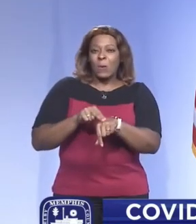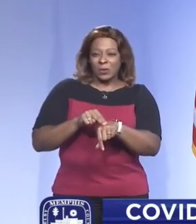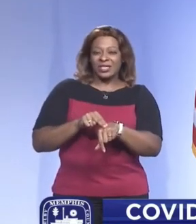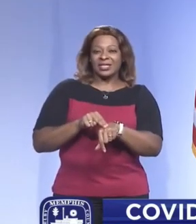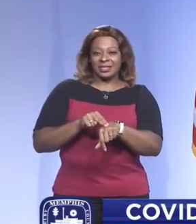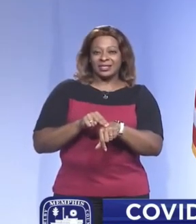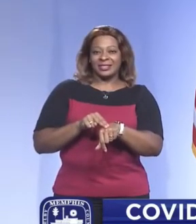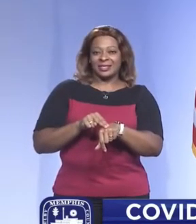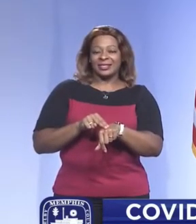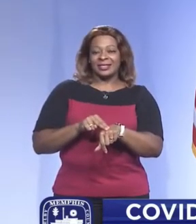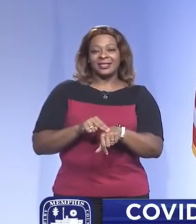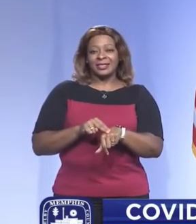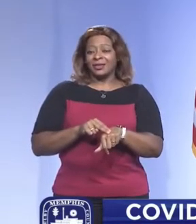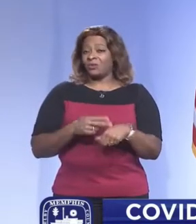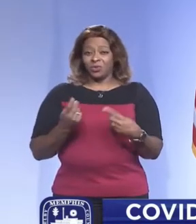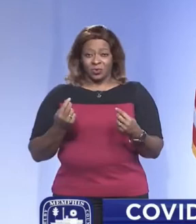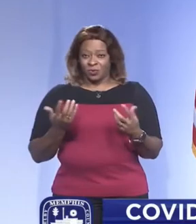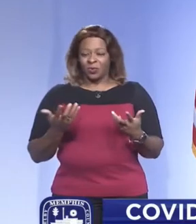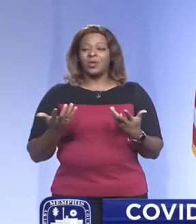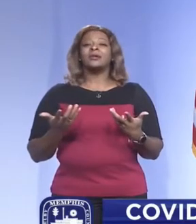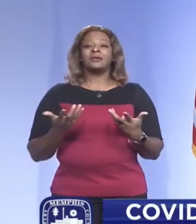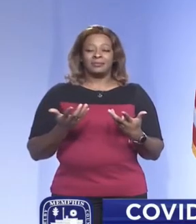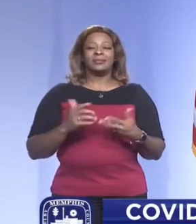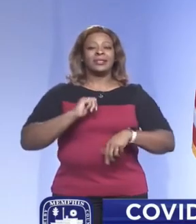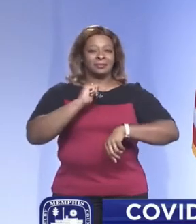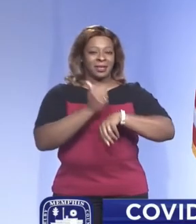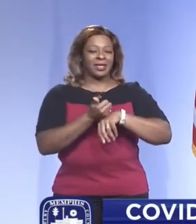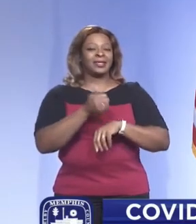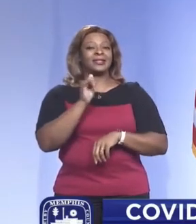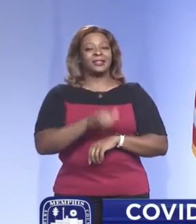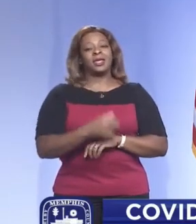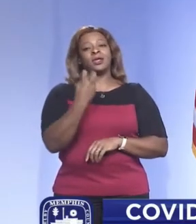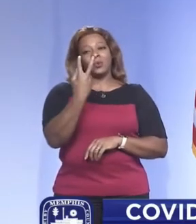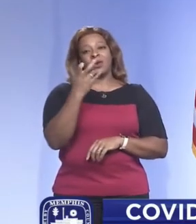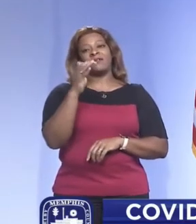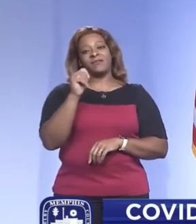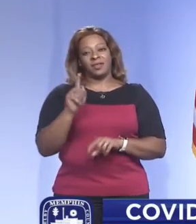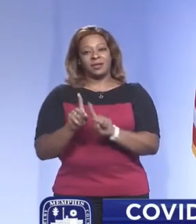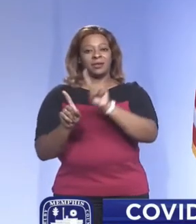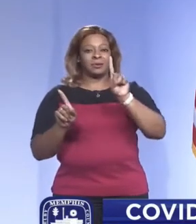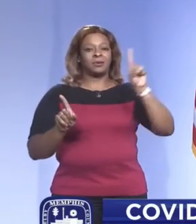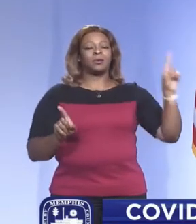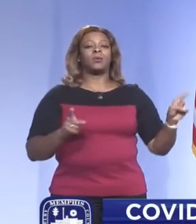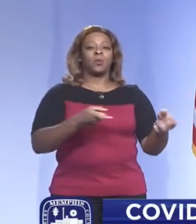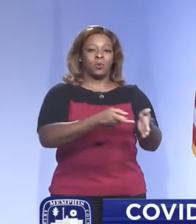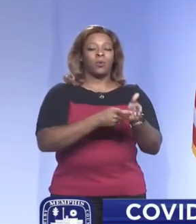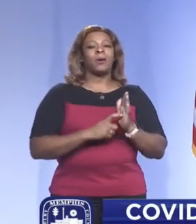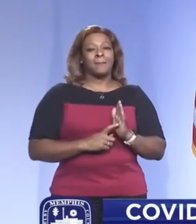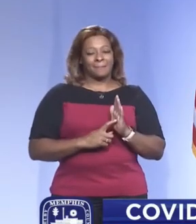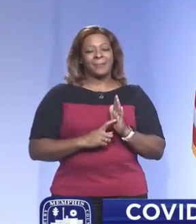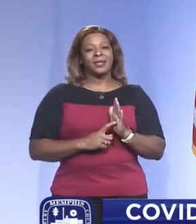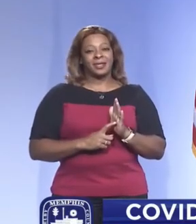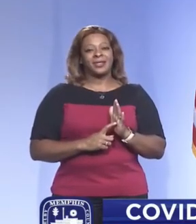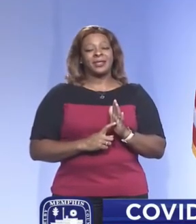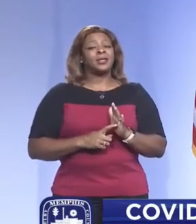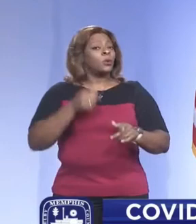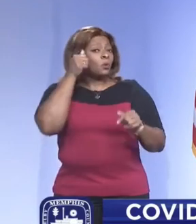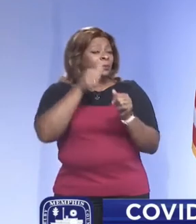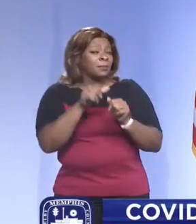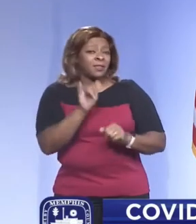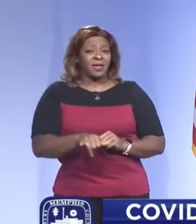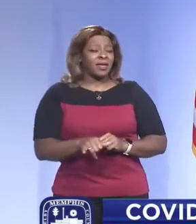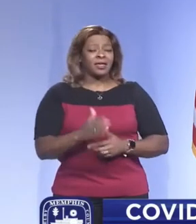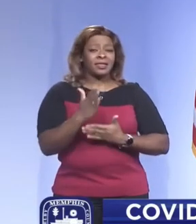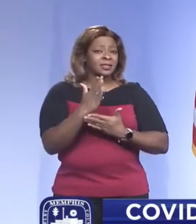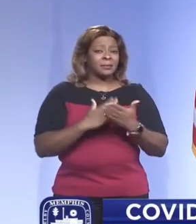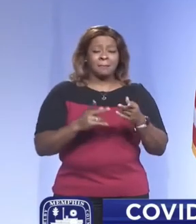normalcy was to place the 12 feet requirement. Keep in mind that there are